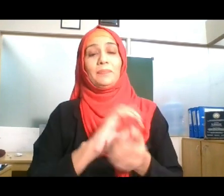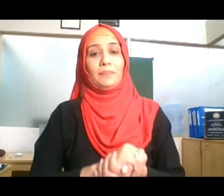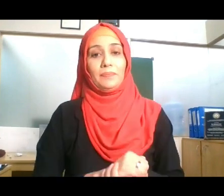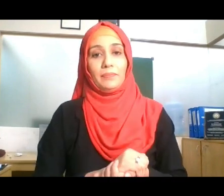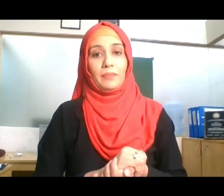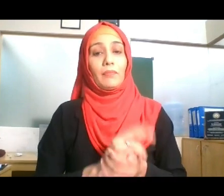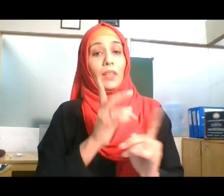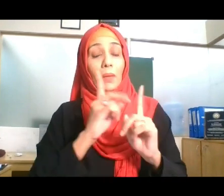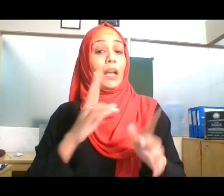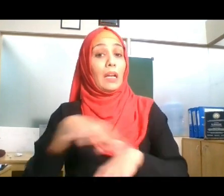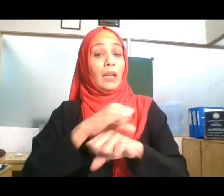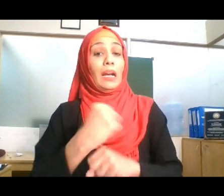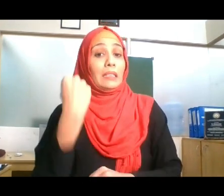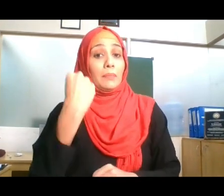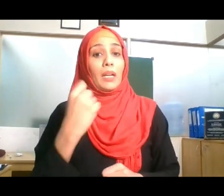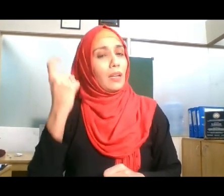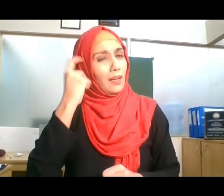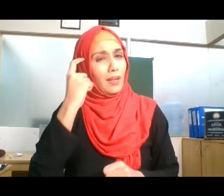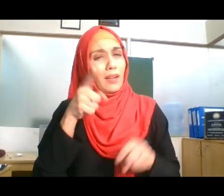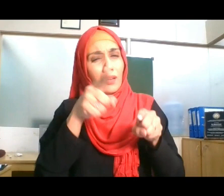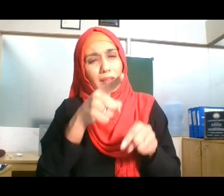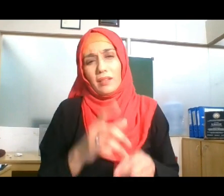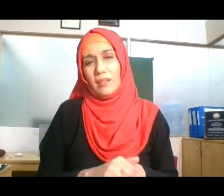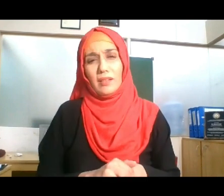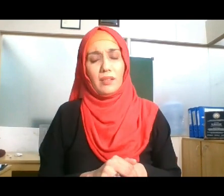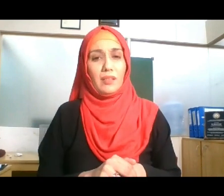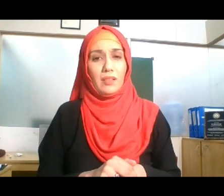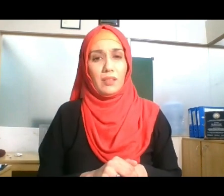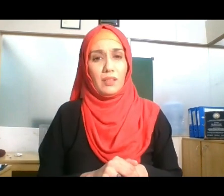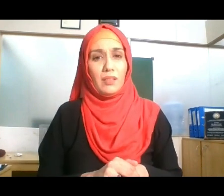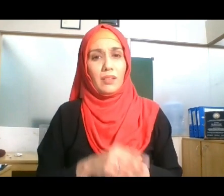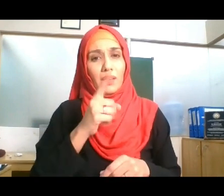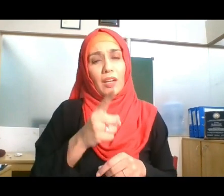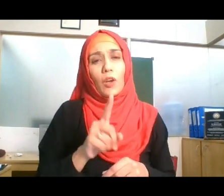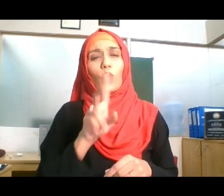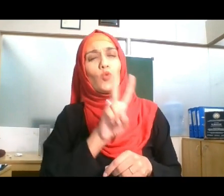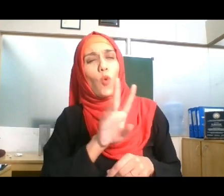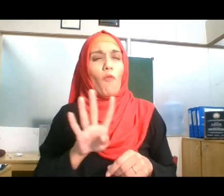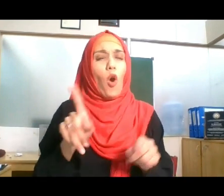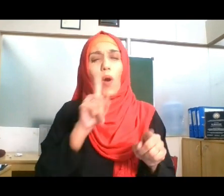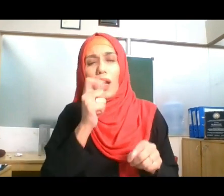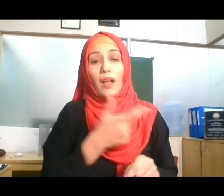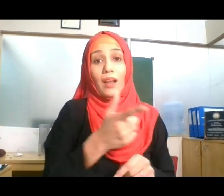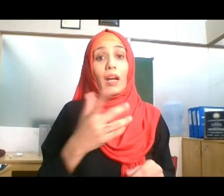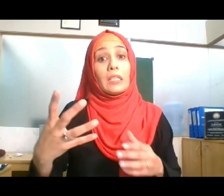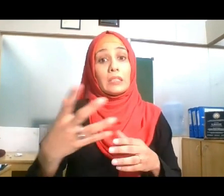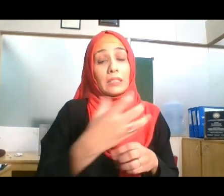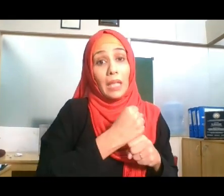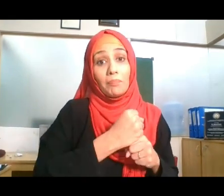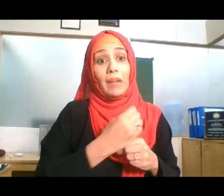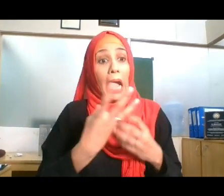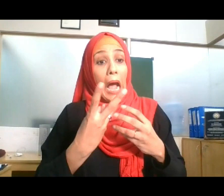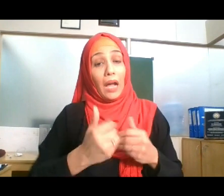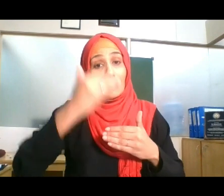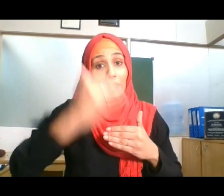discussing empowerment, you see, empowerment's not something you do to or for a person, but it's about removing the obstacles that